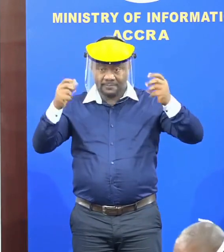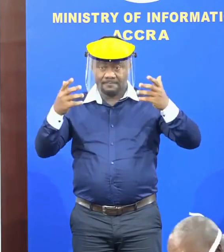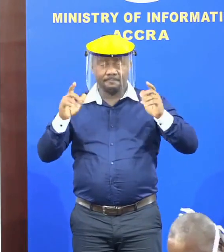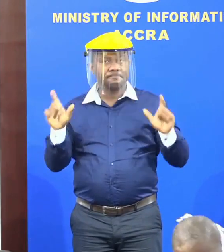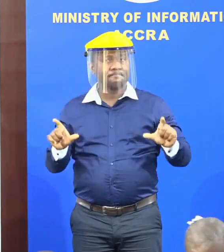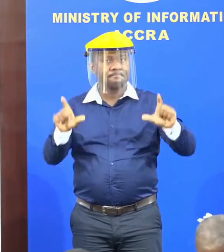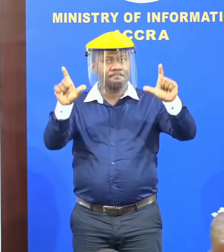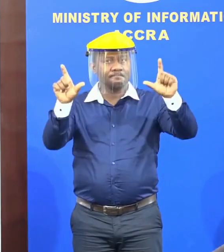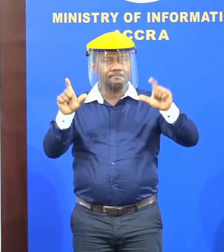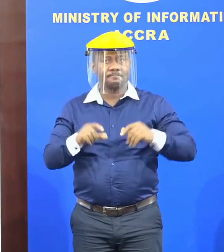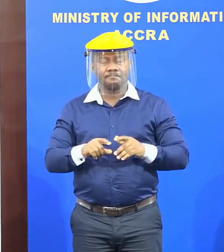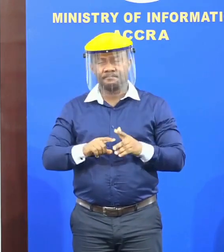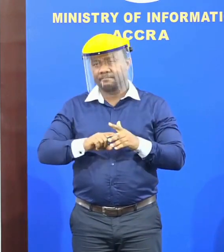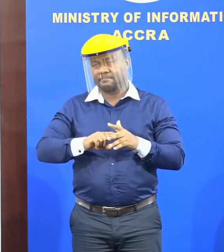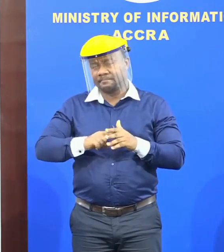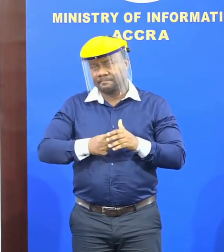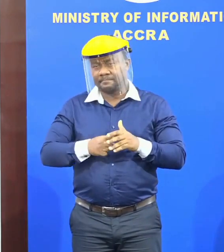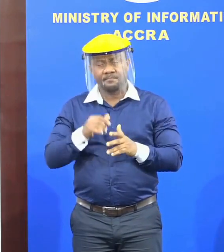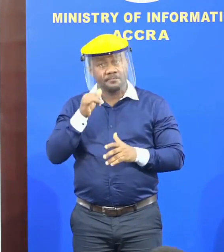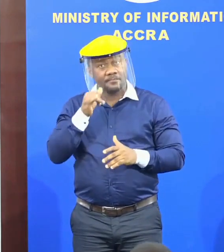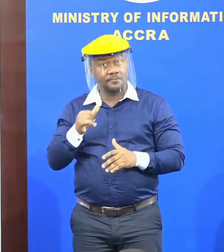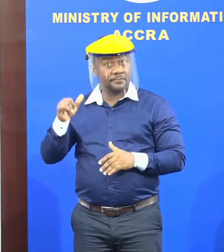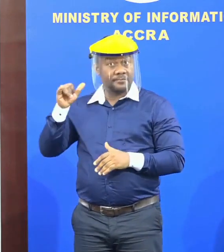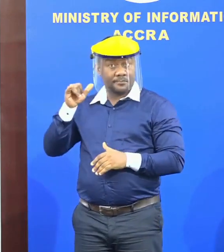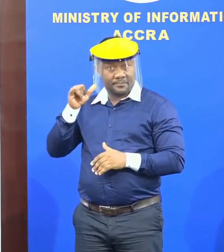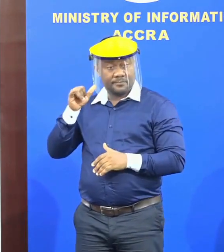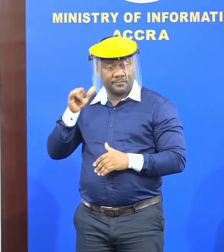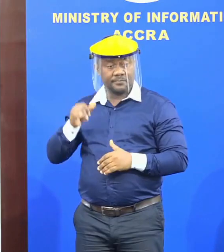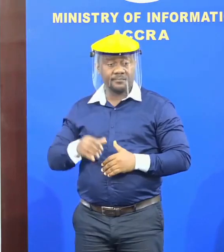It started yesterday, as I've